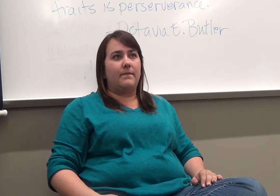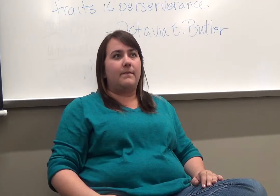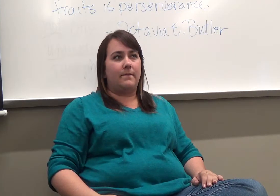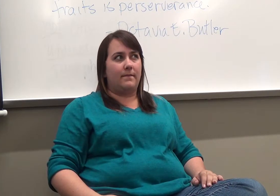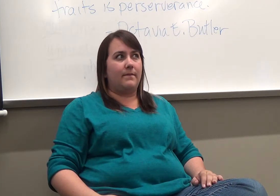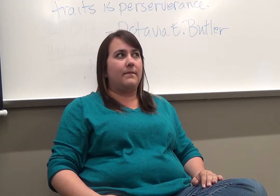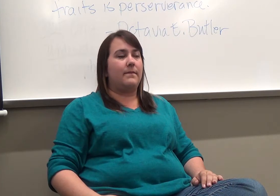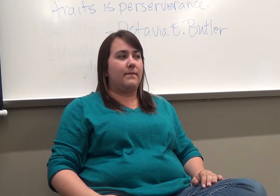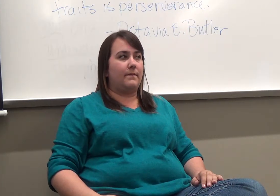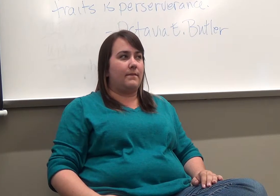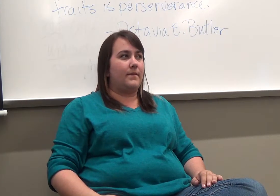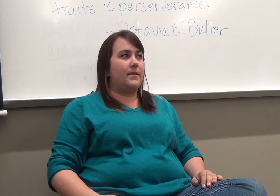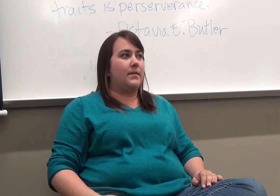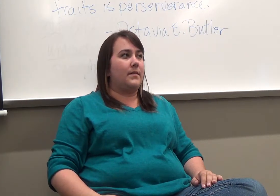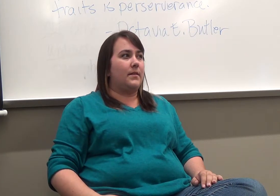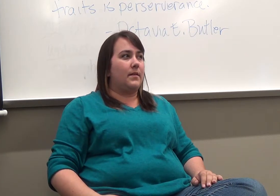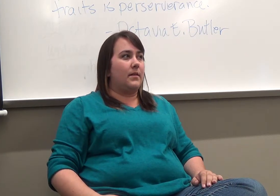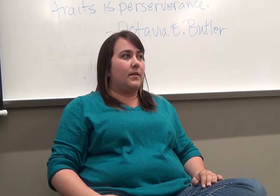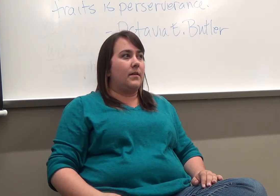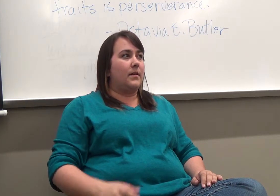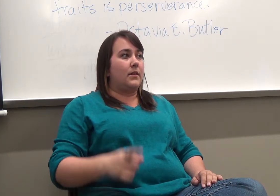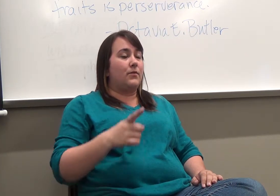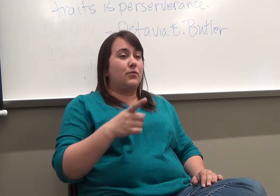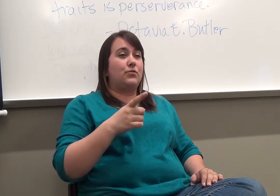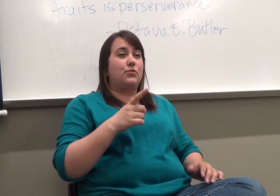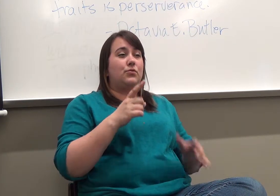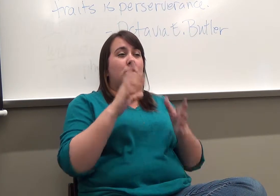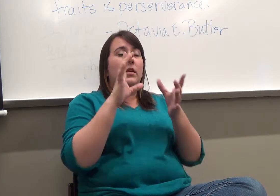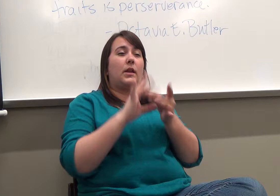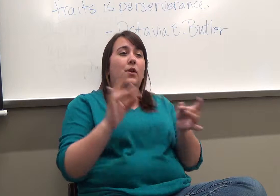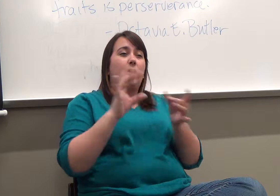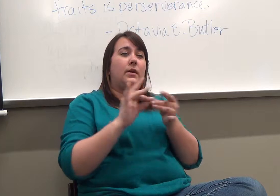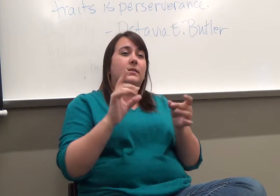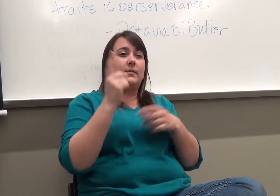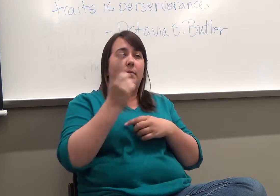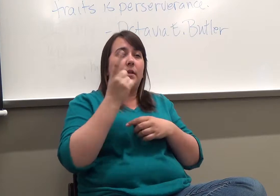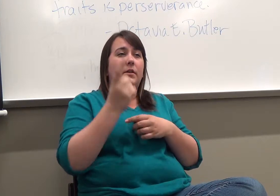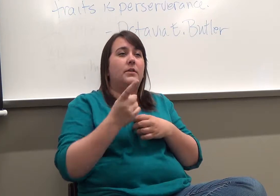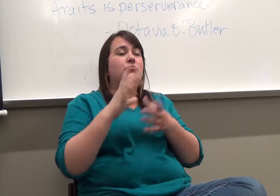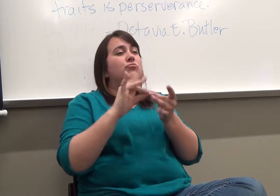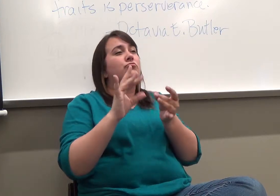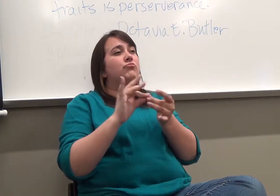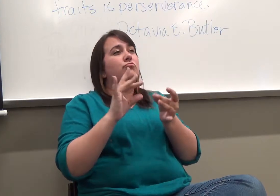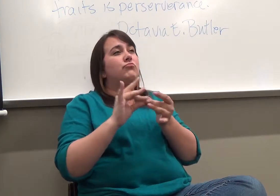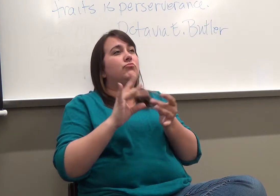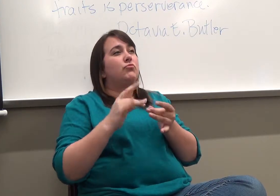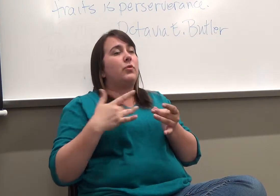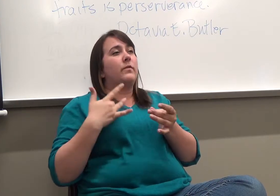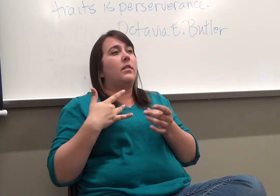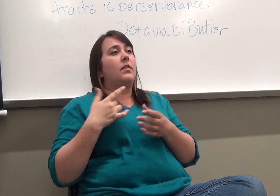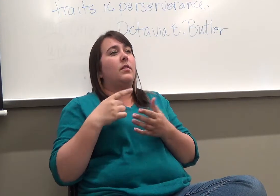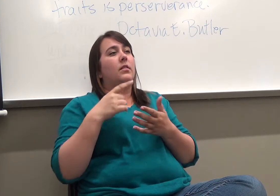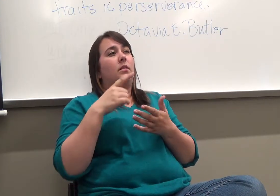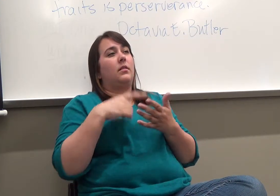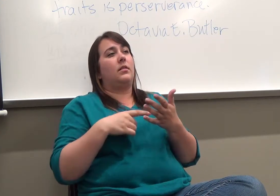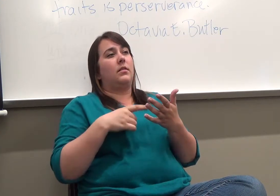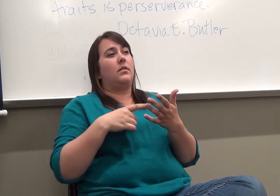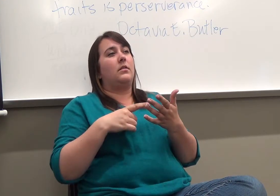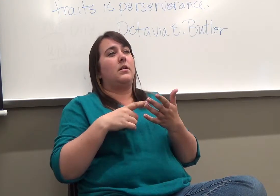If you're narrating something and you feel that your narrative supports your argument, you